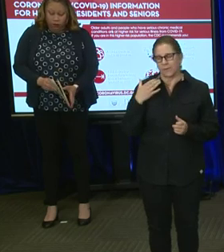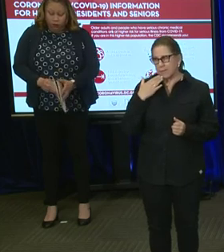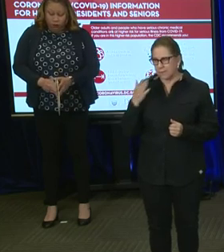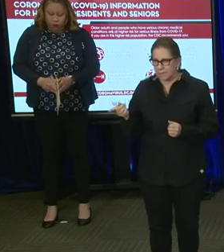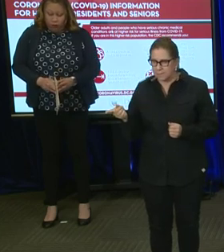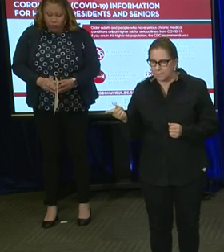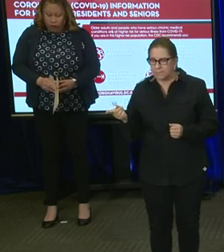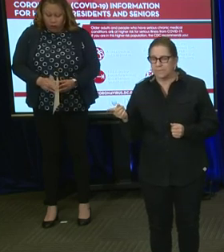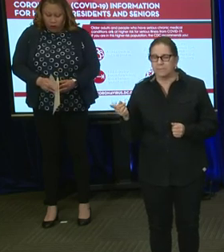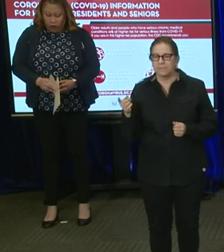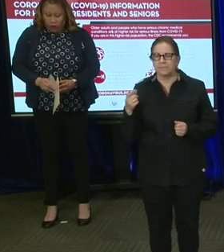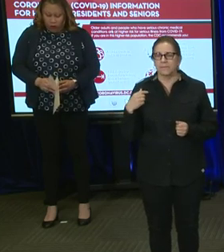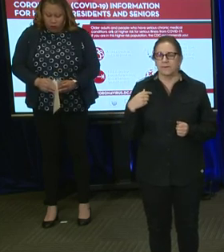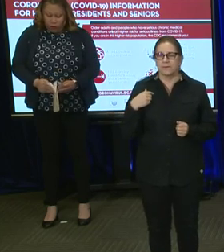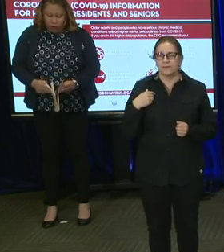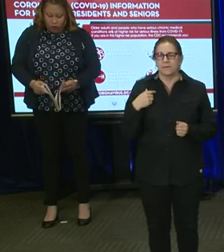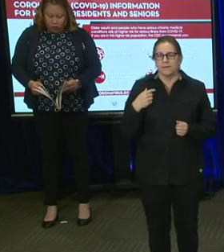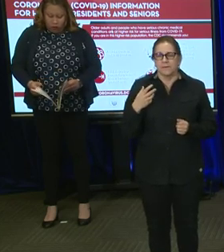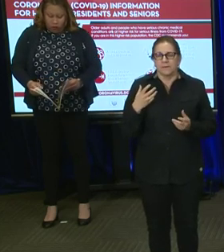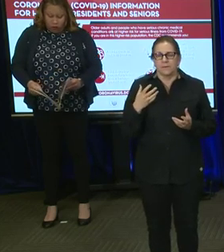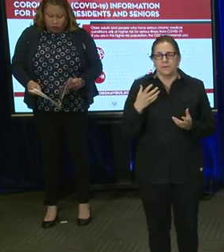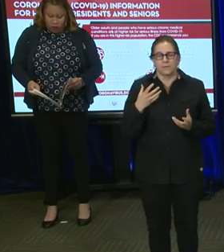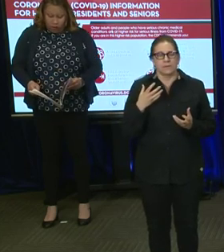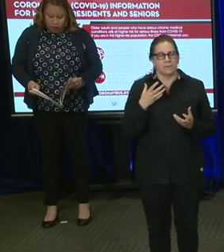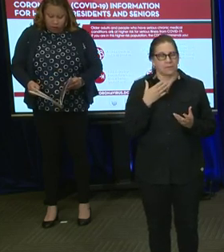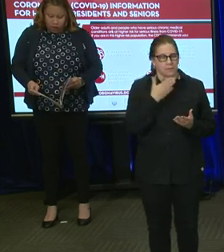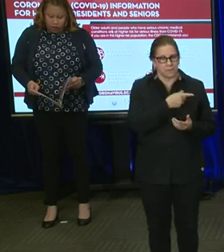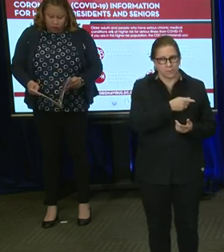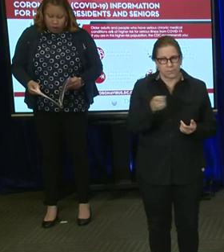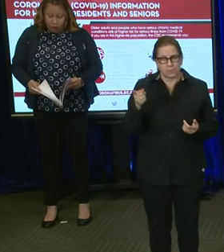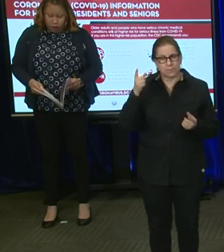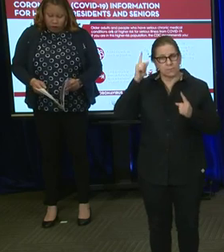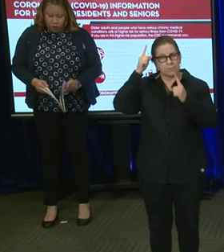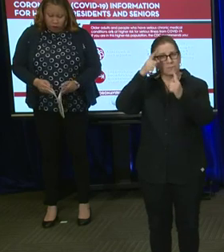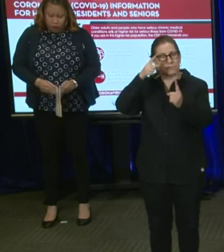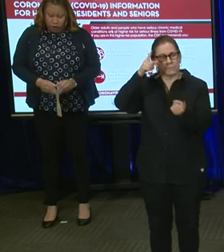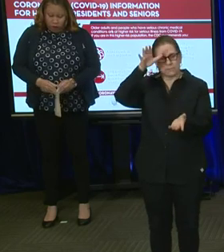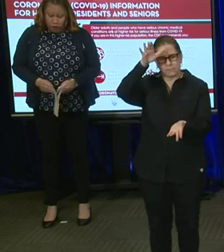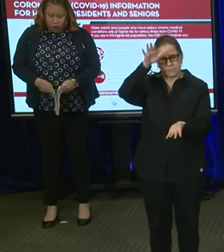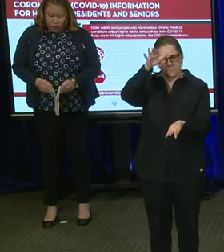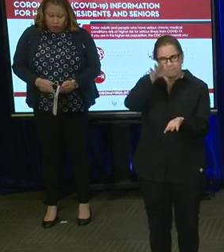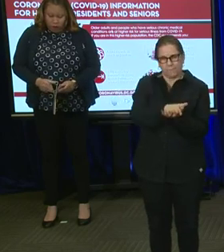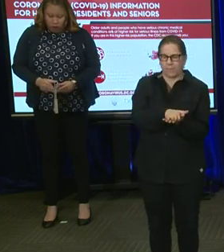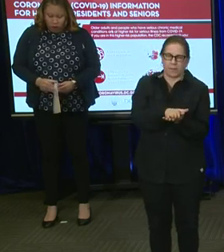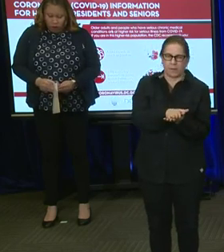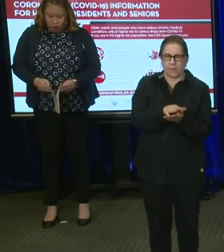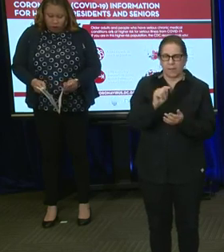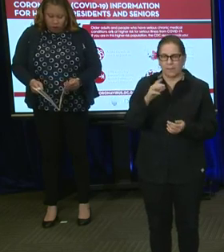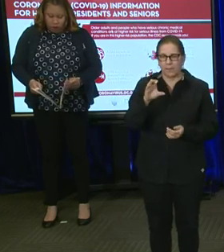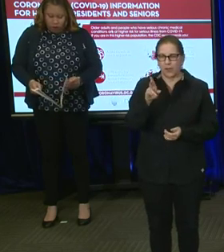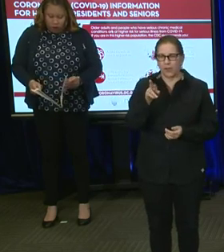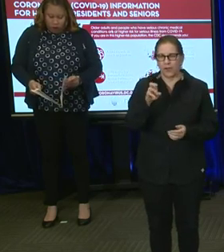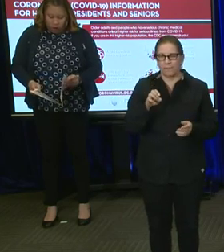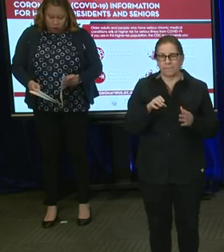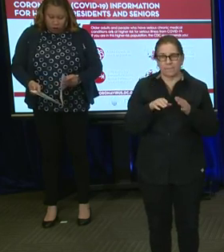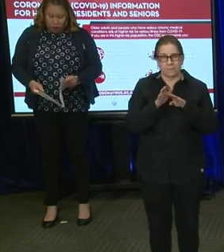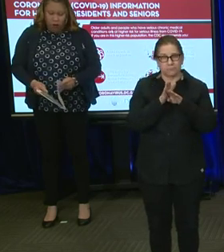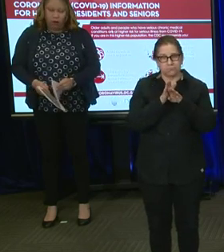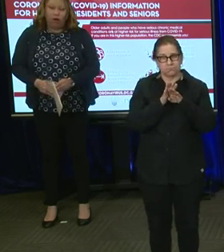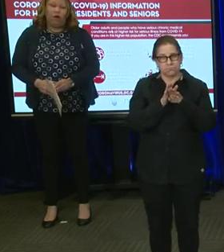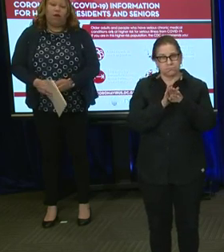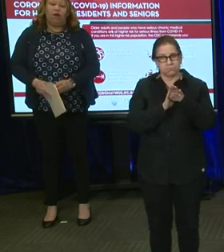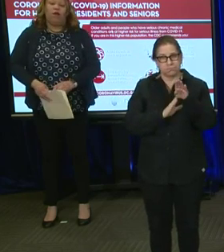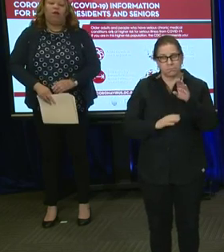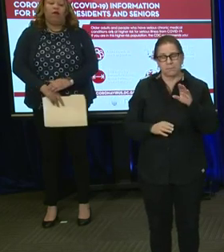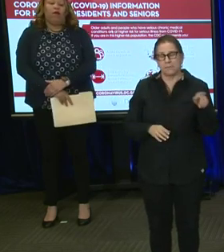appreciate all that's going into this, Madam Mayor, and your administration. And we just hope that folks continue to work